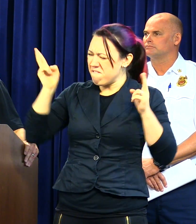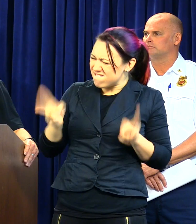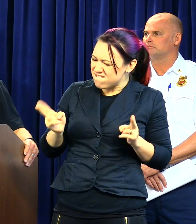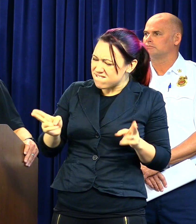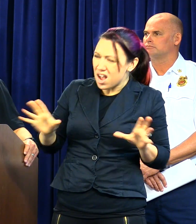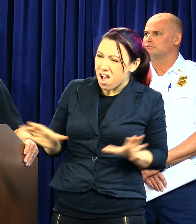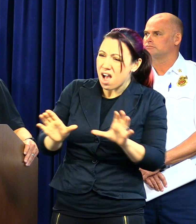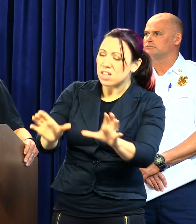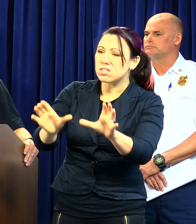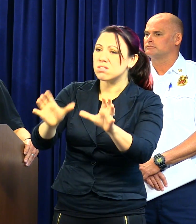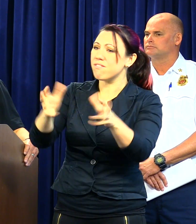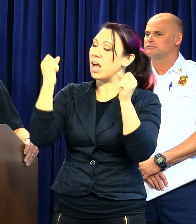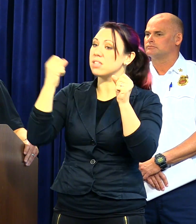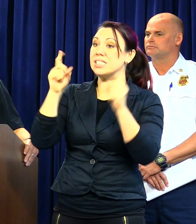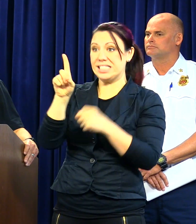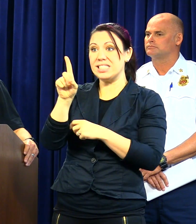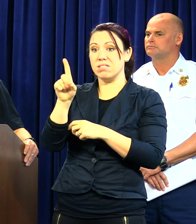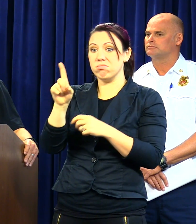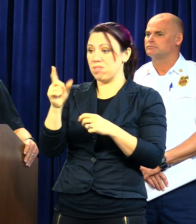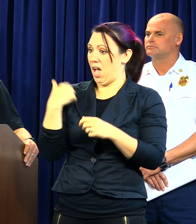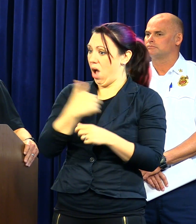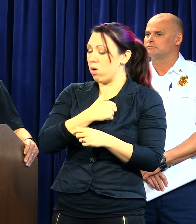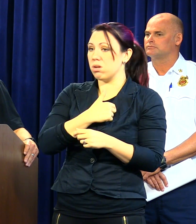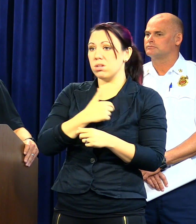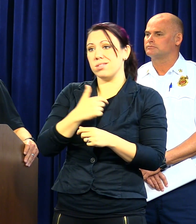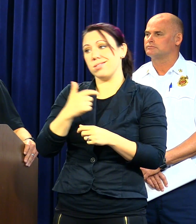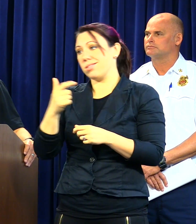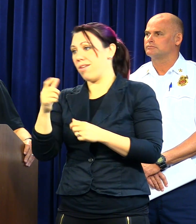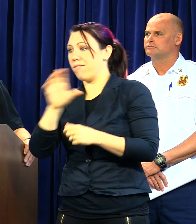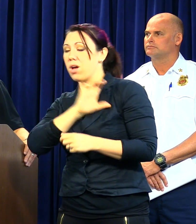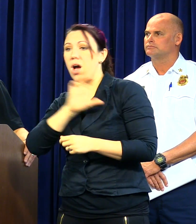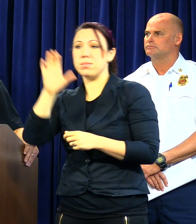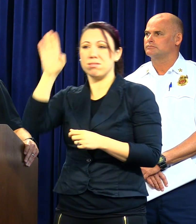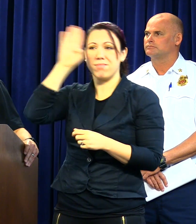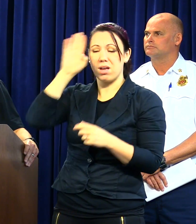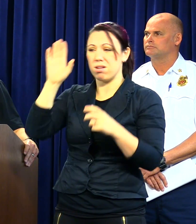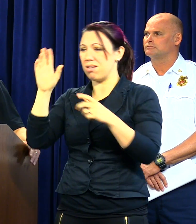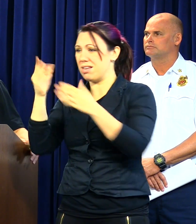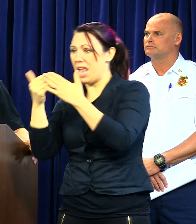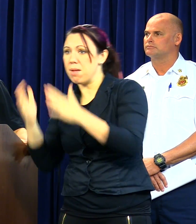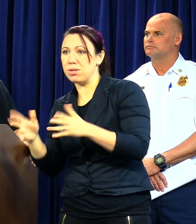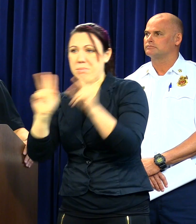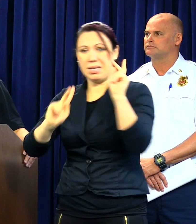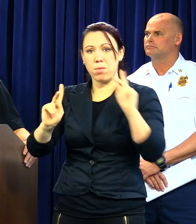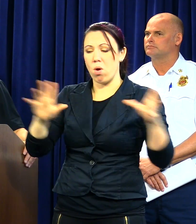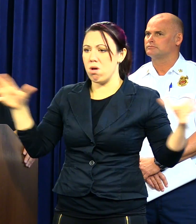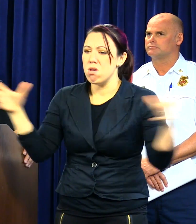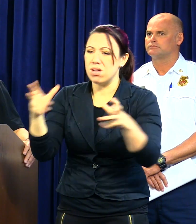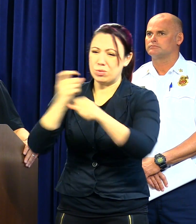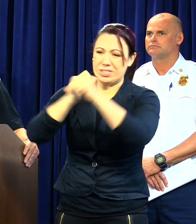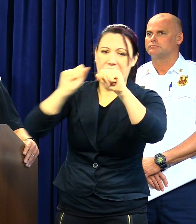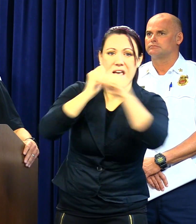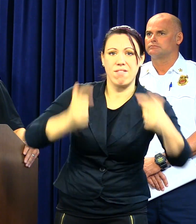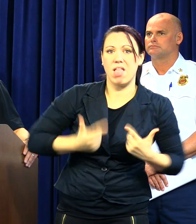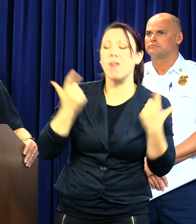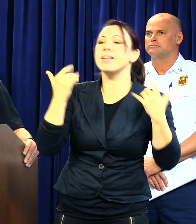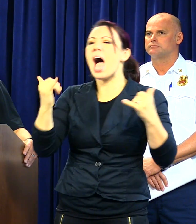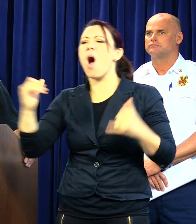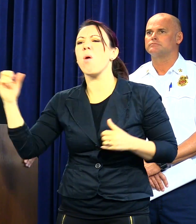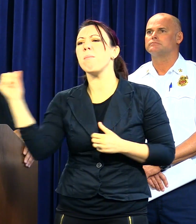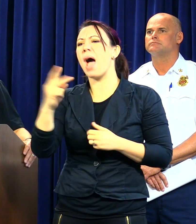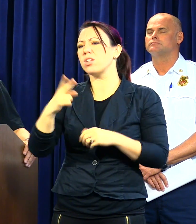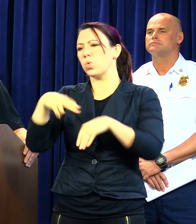did as a city, first responders and even neighbors, to save lives, and now we just begin the rebuilding process. But we'll get it